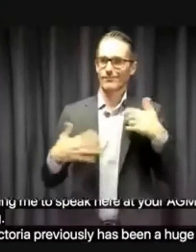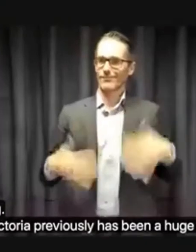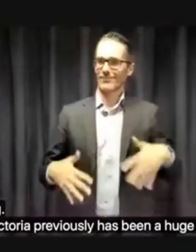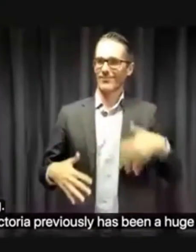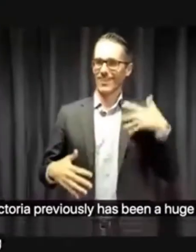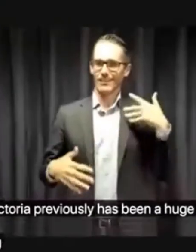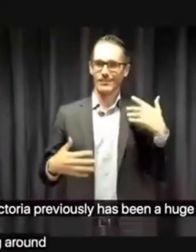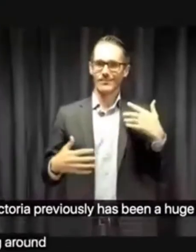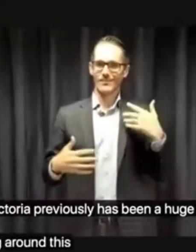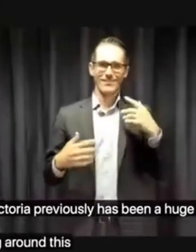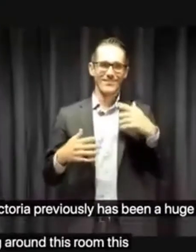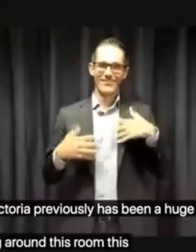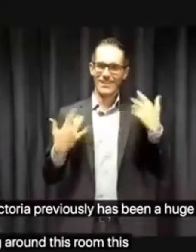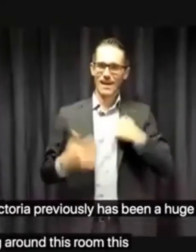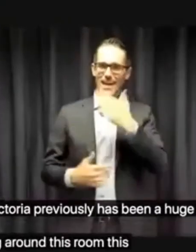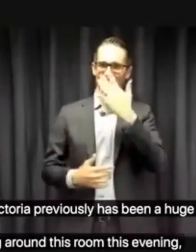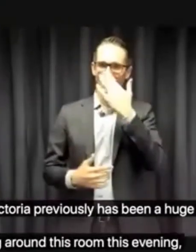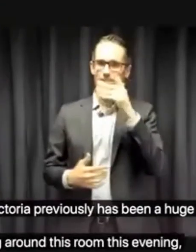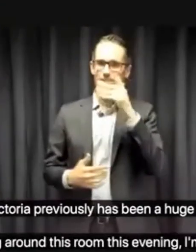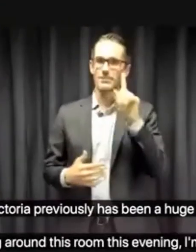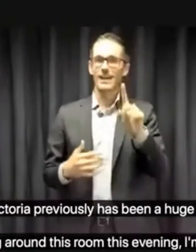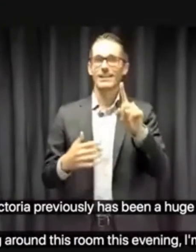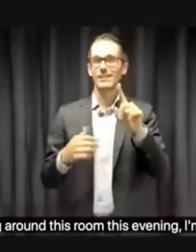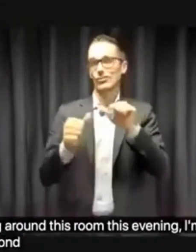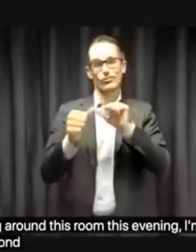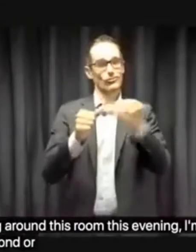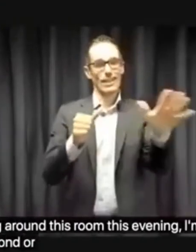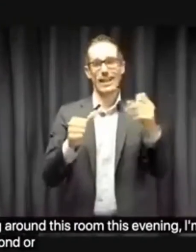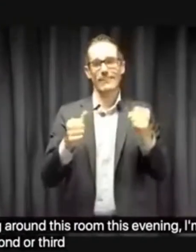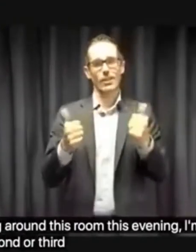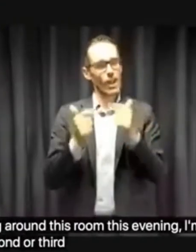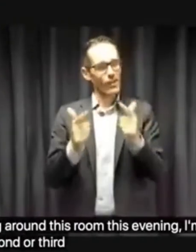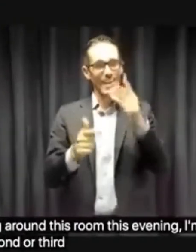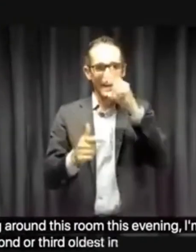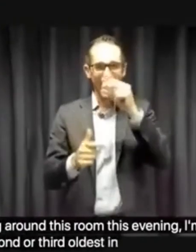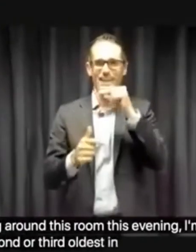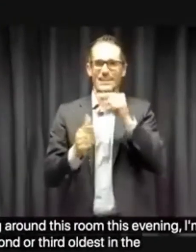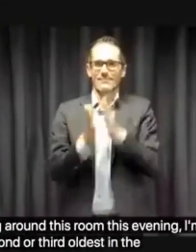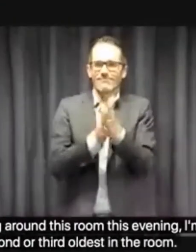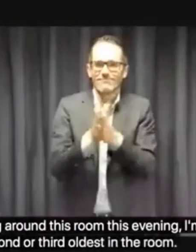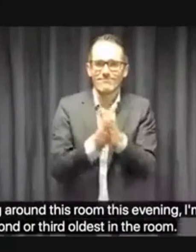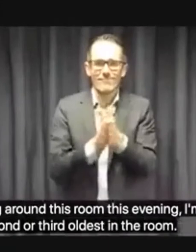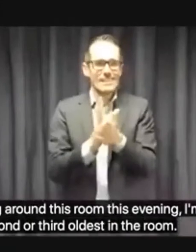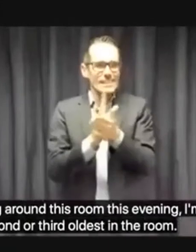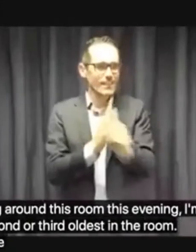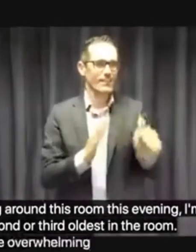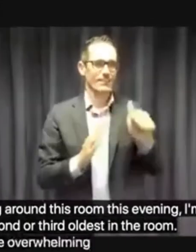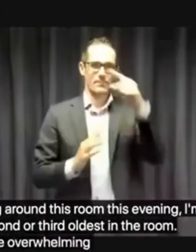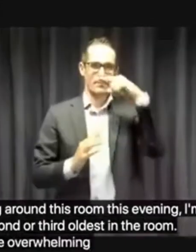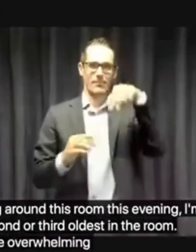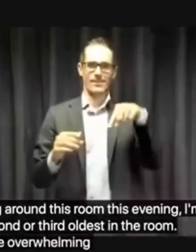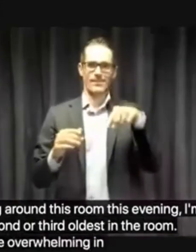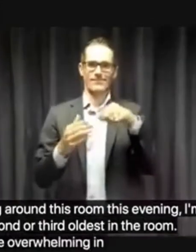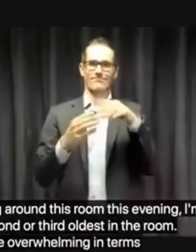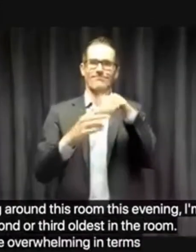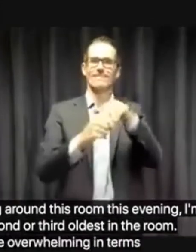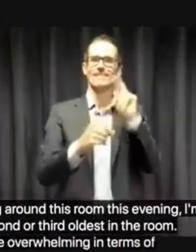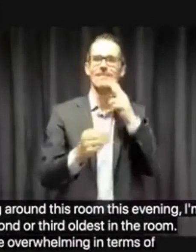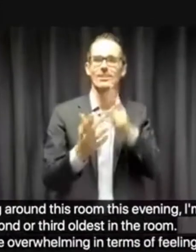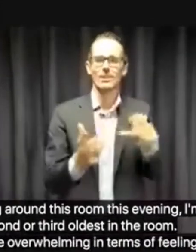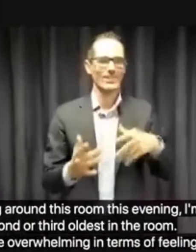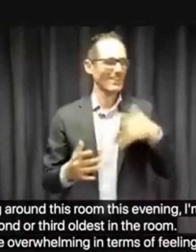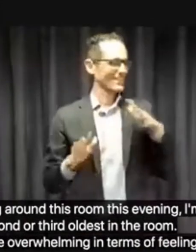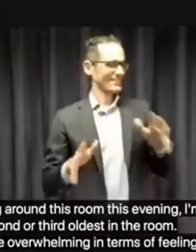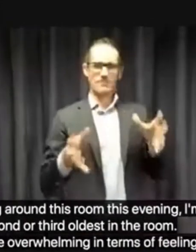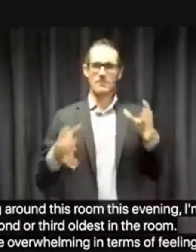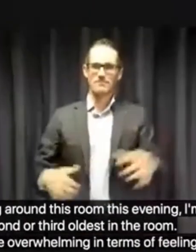third eldest in the room, so it's quite overwhelming in terms of feeling my age, but there's great energy and youth in the room for